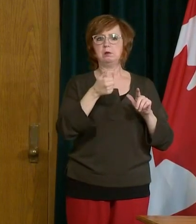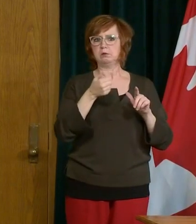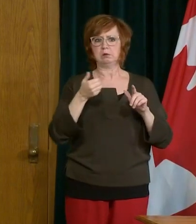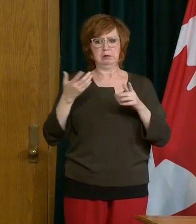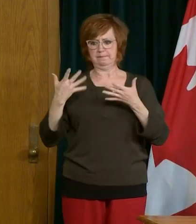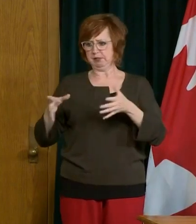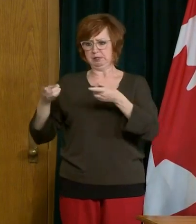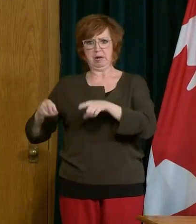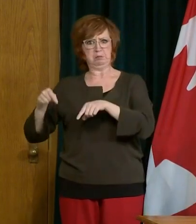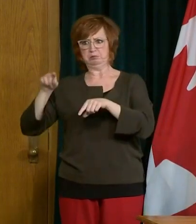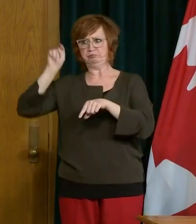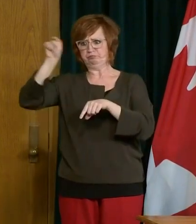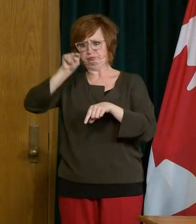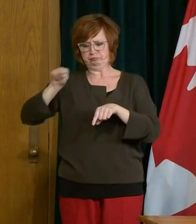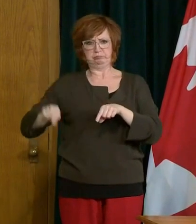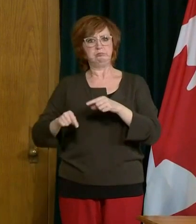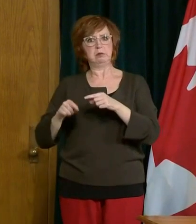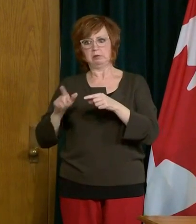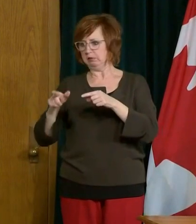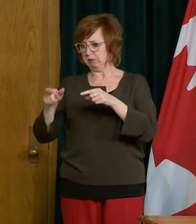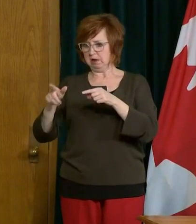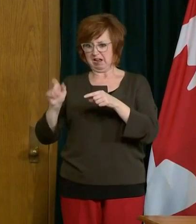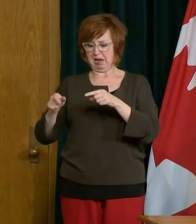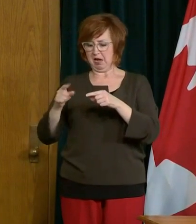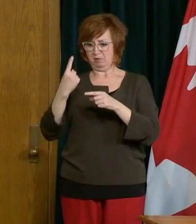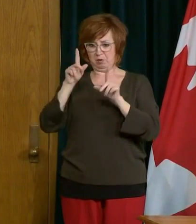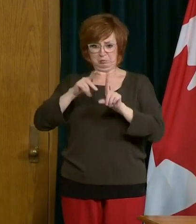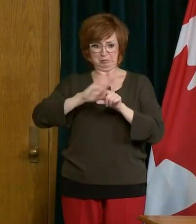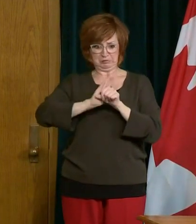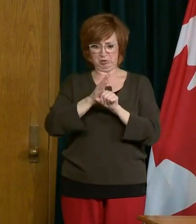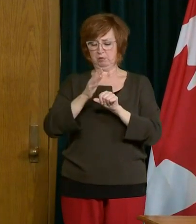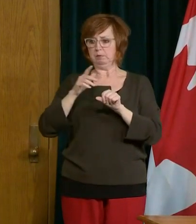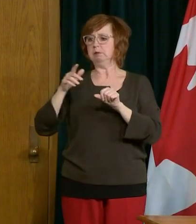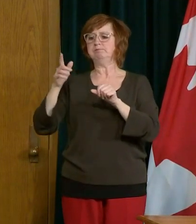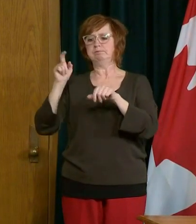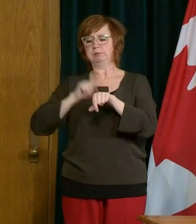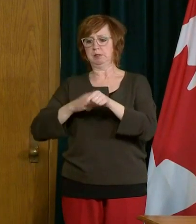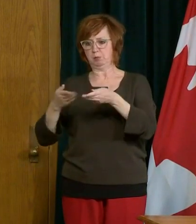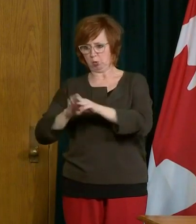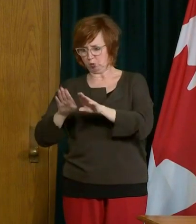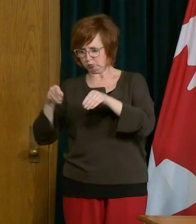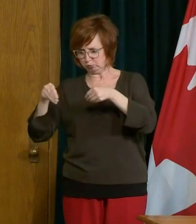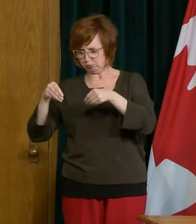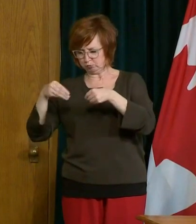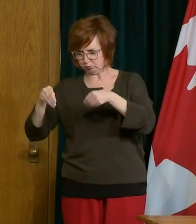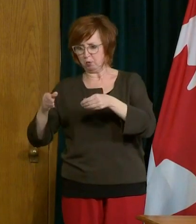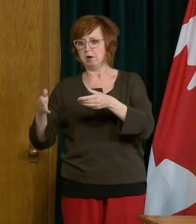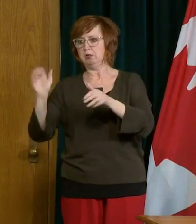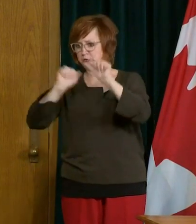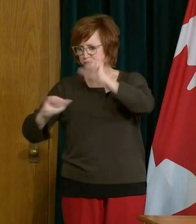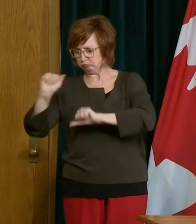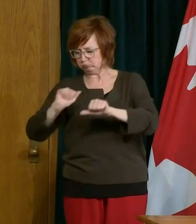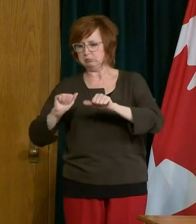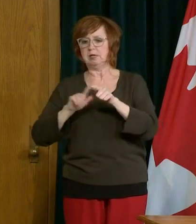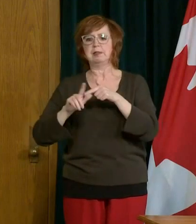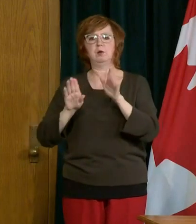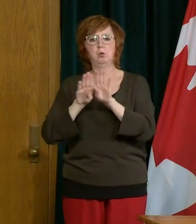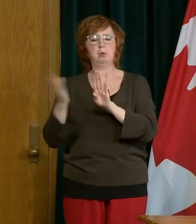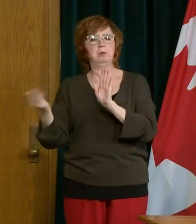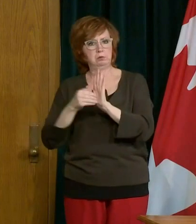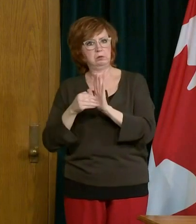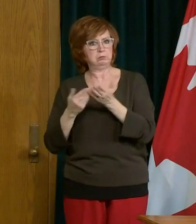business as well as public healthcare facilities, and it's part of our aggressive approach, if you will, of